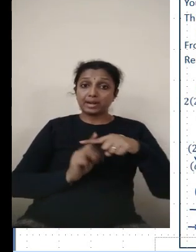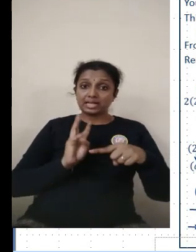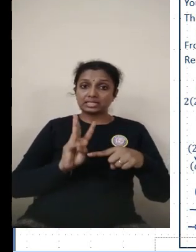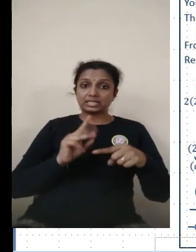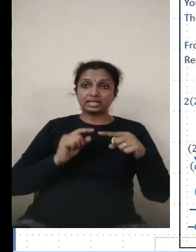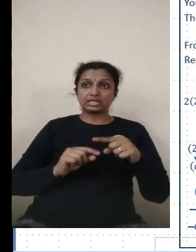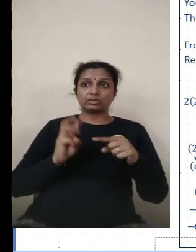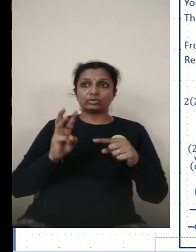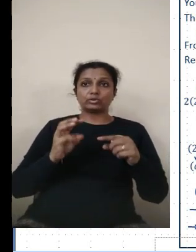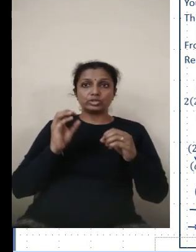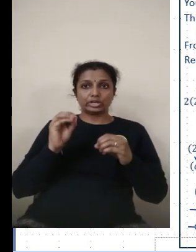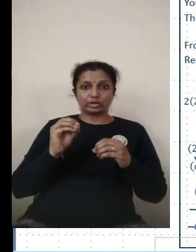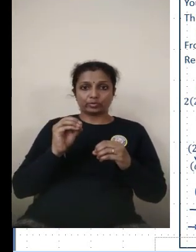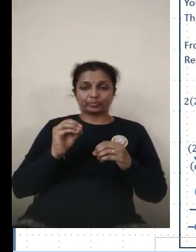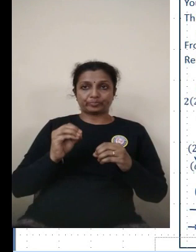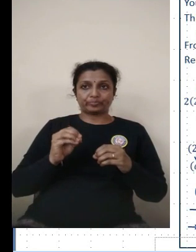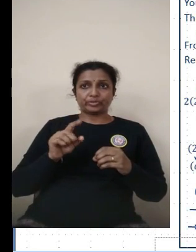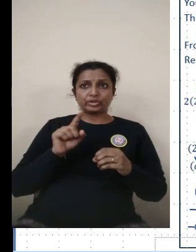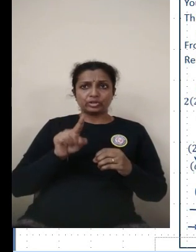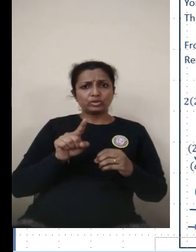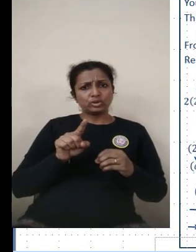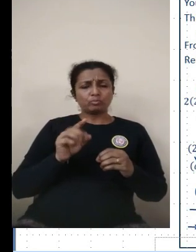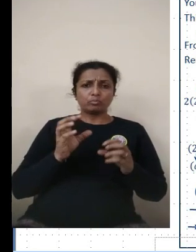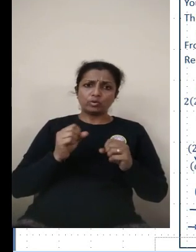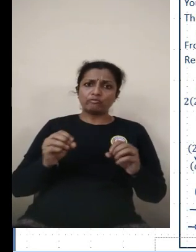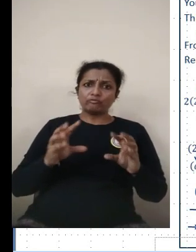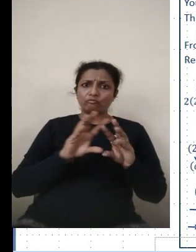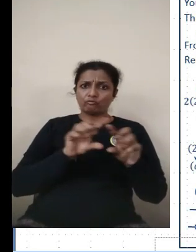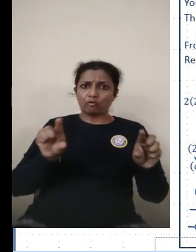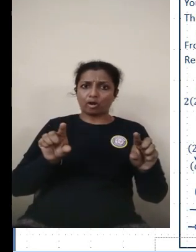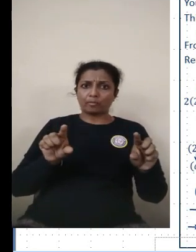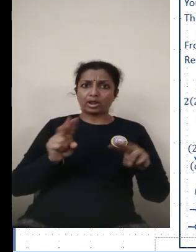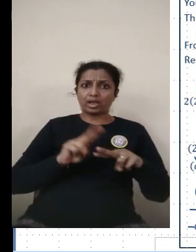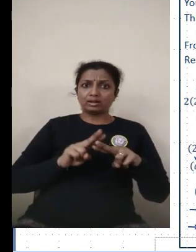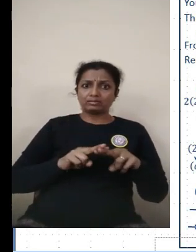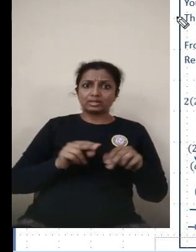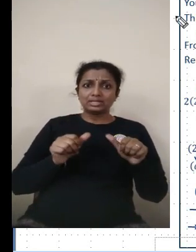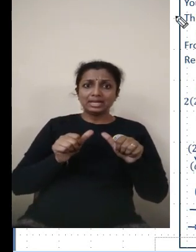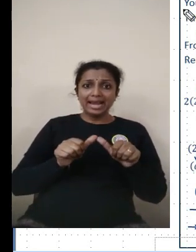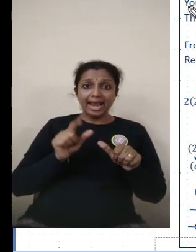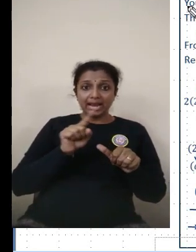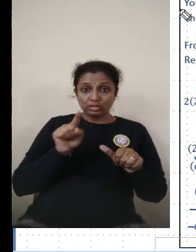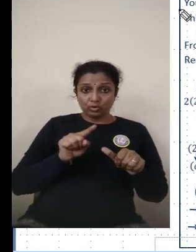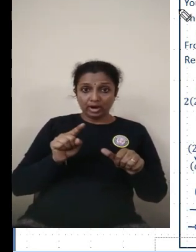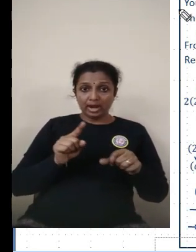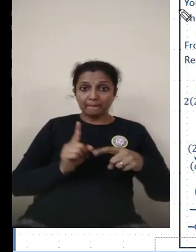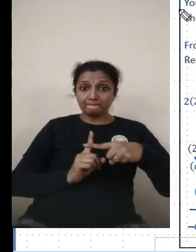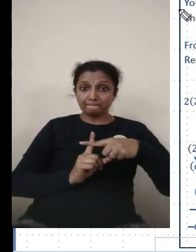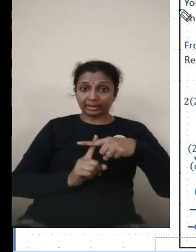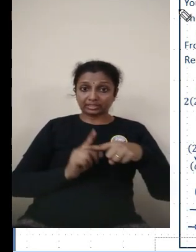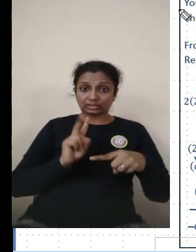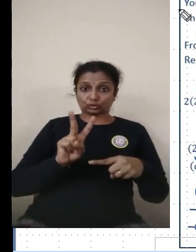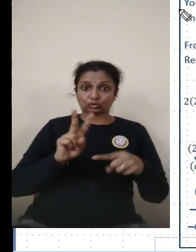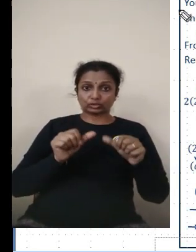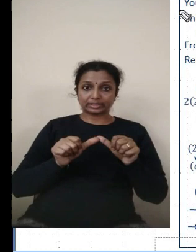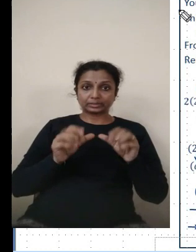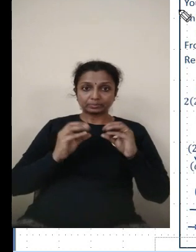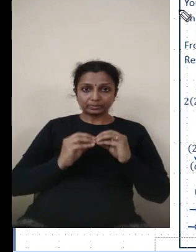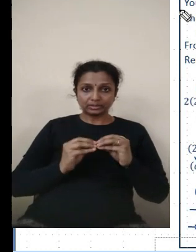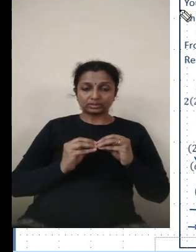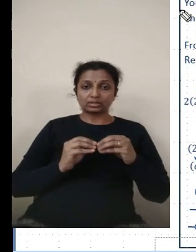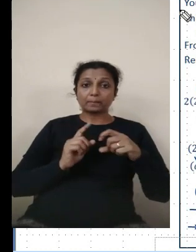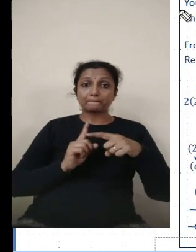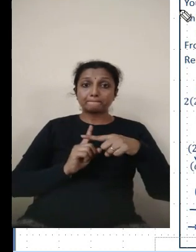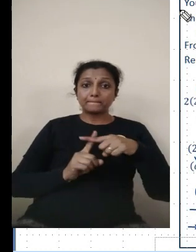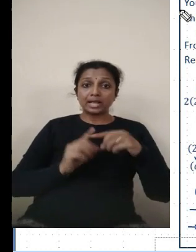root 3x plus 3 is equal to 0. Now, unlike the previous problem, here already 4x squared is a complete